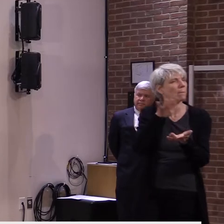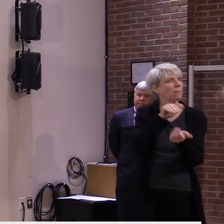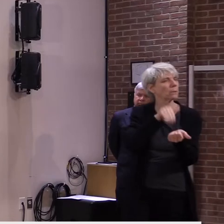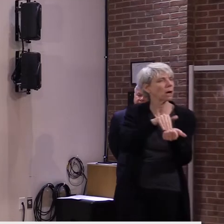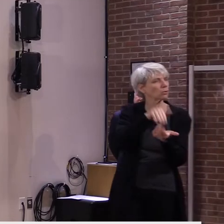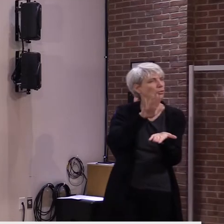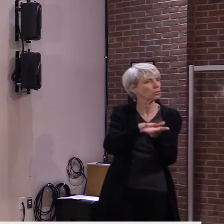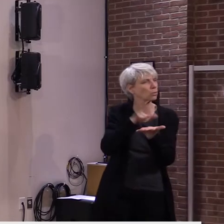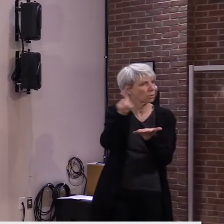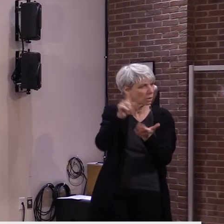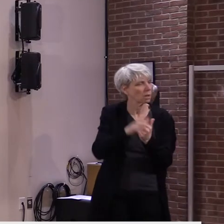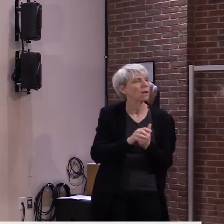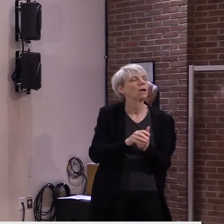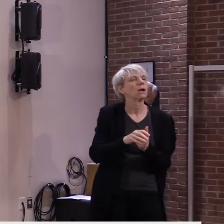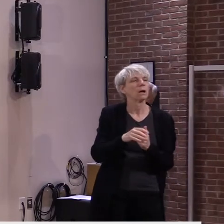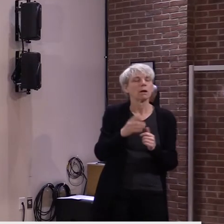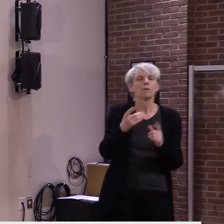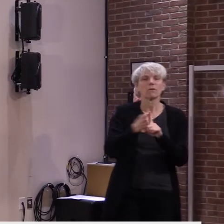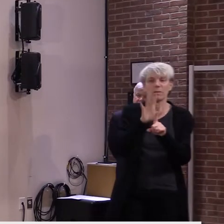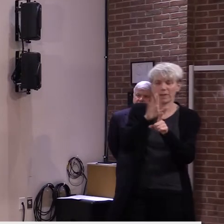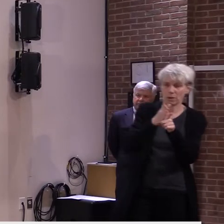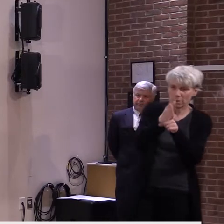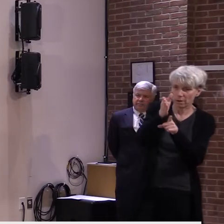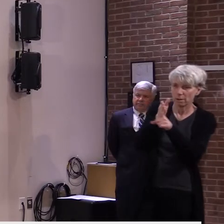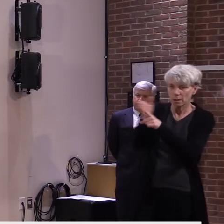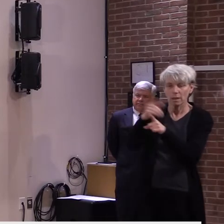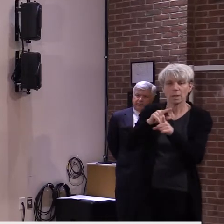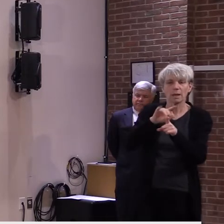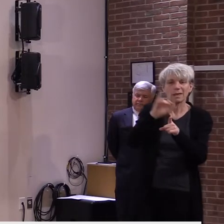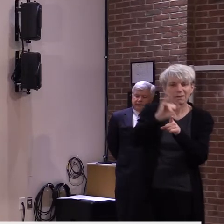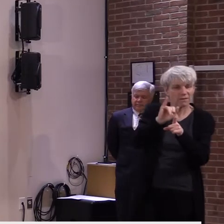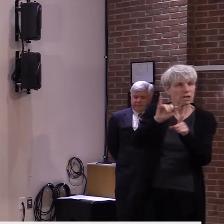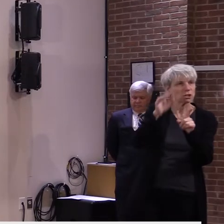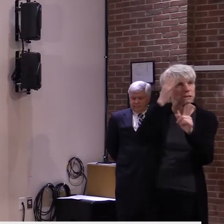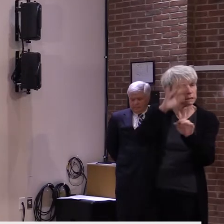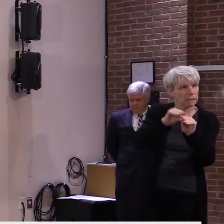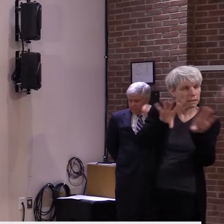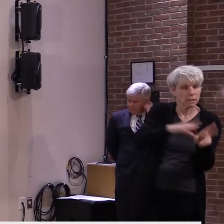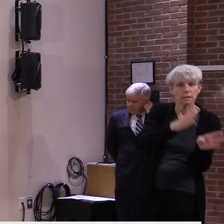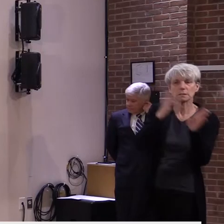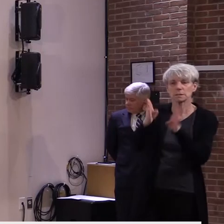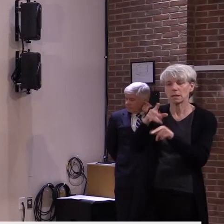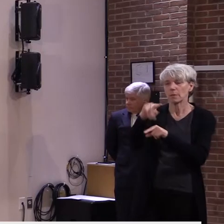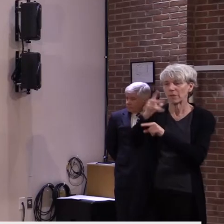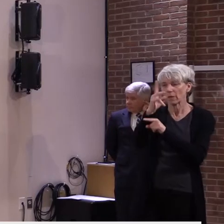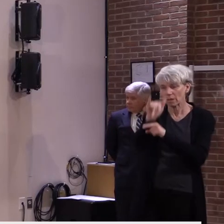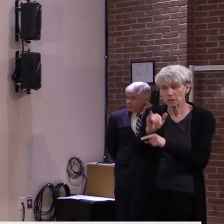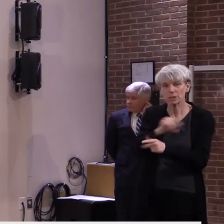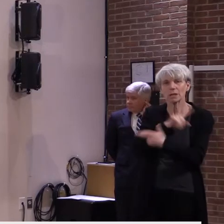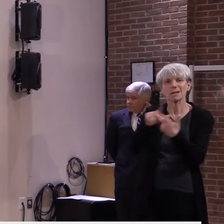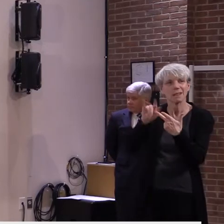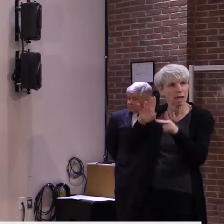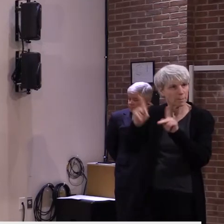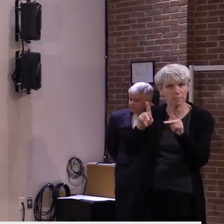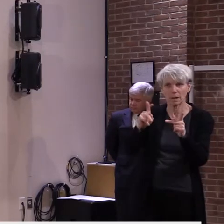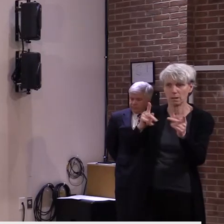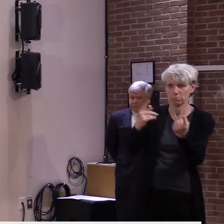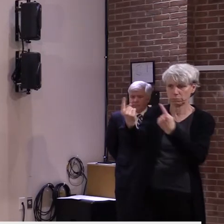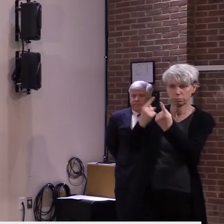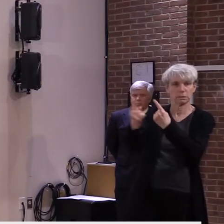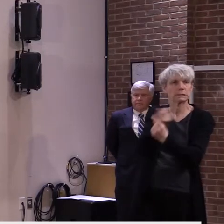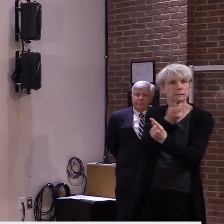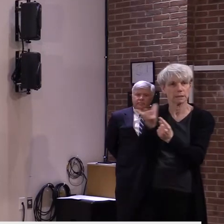of Infectious Diseases and the Department of Laboratory Medicine in the Pathology Department. So people who are